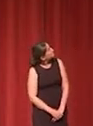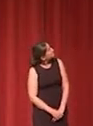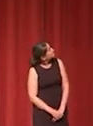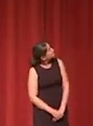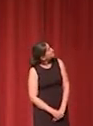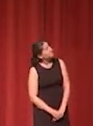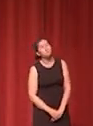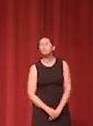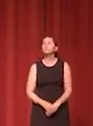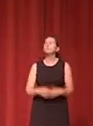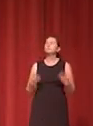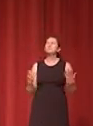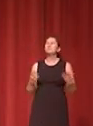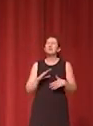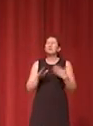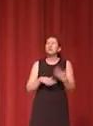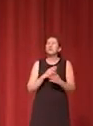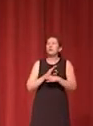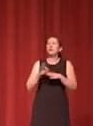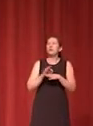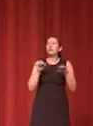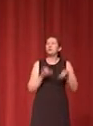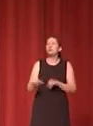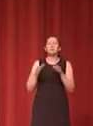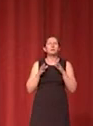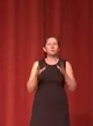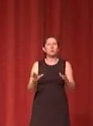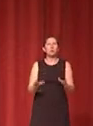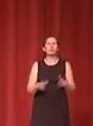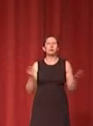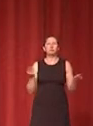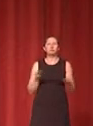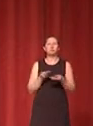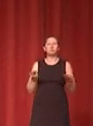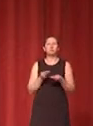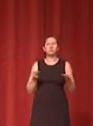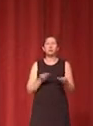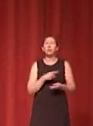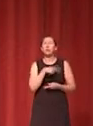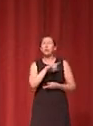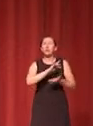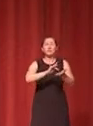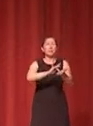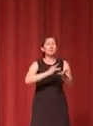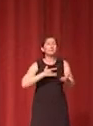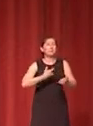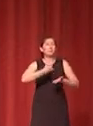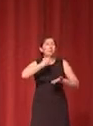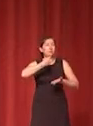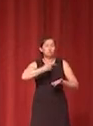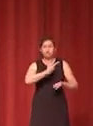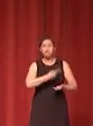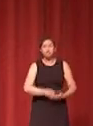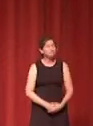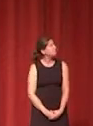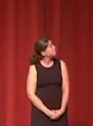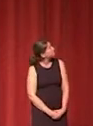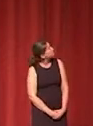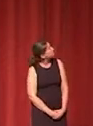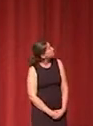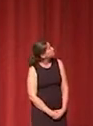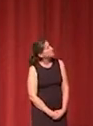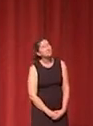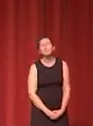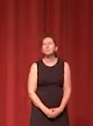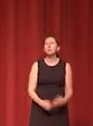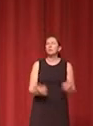also helps in a similar process. So these are the pill forms of medicines we have currently. Next slide. But now